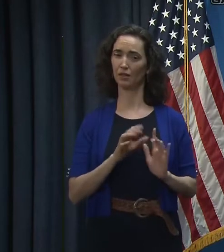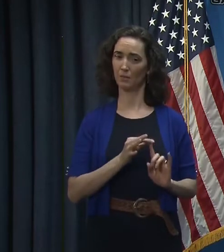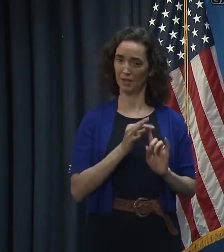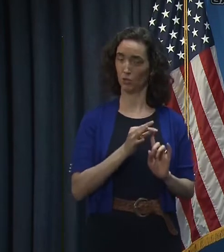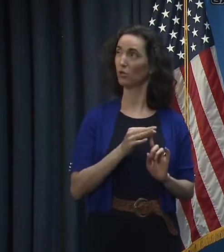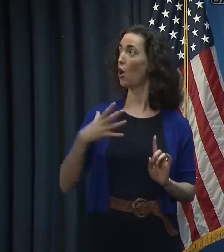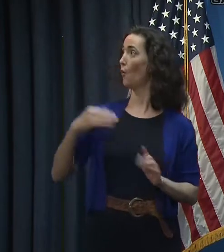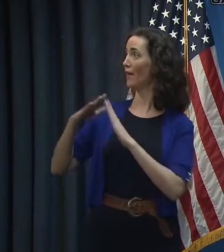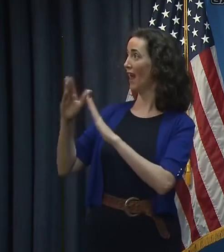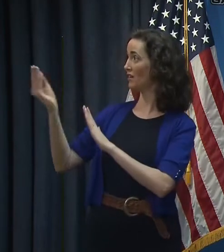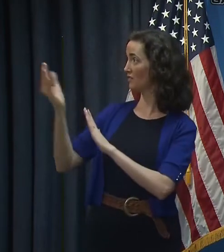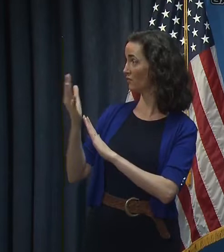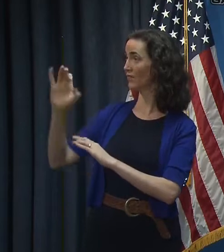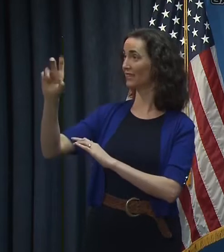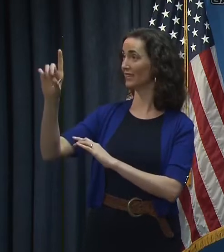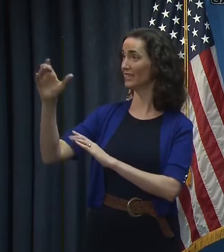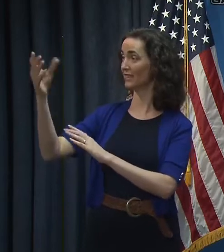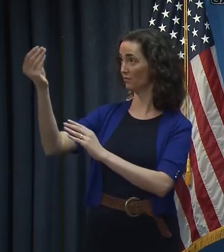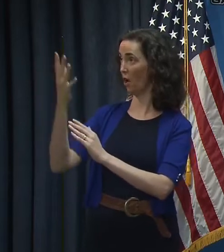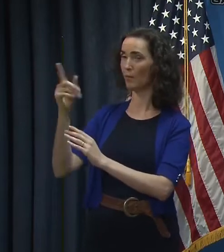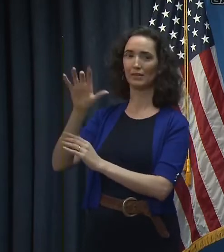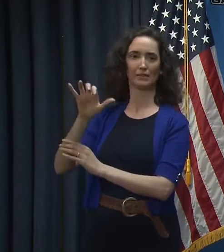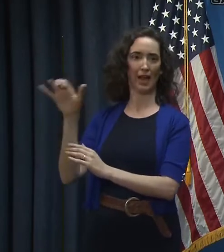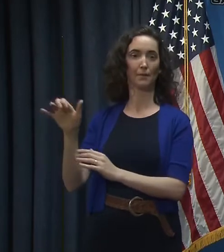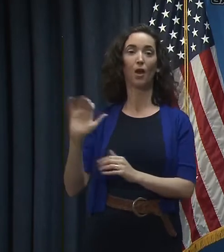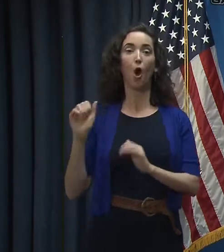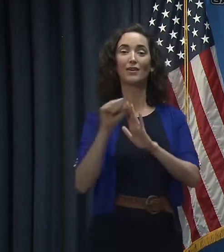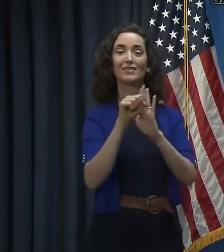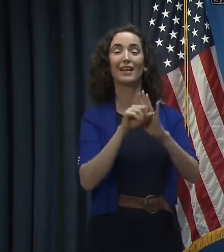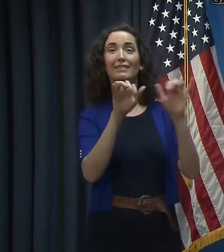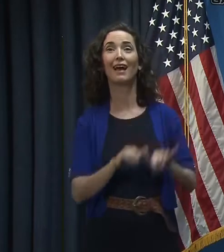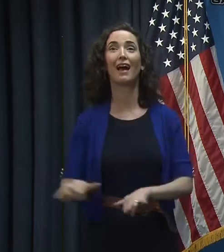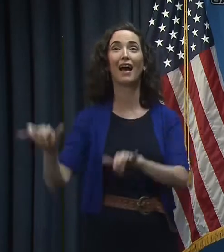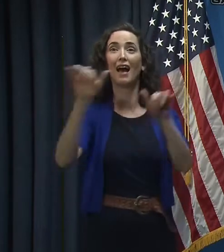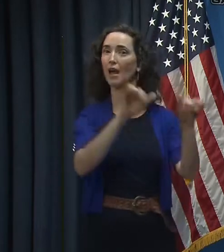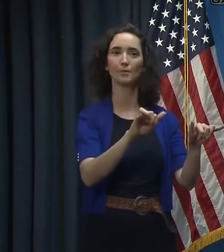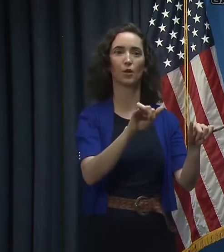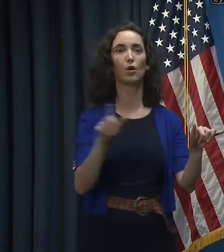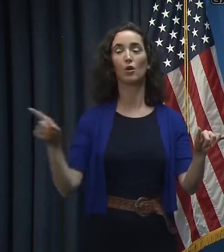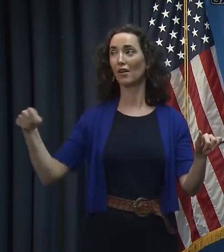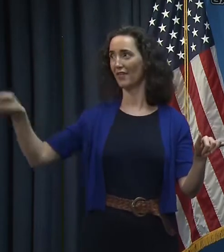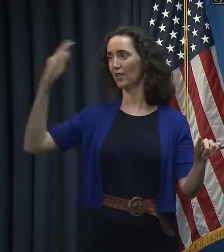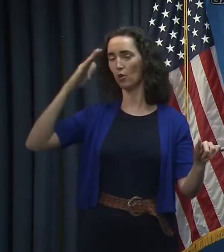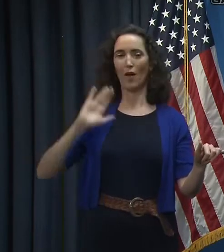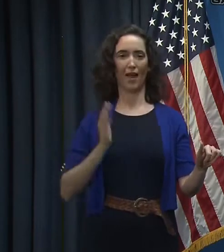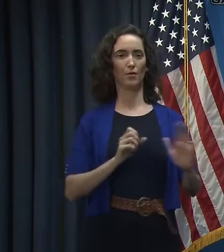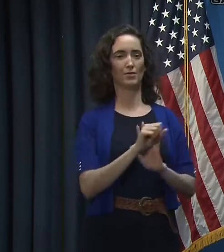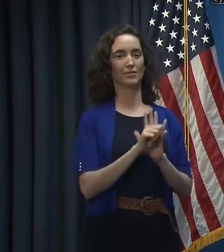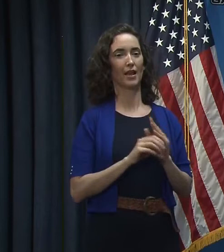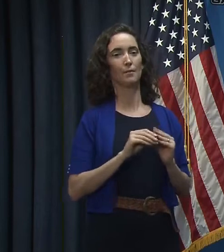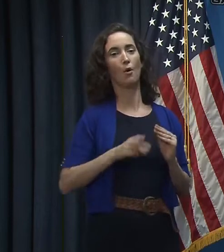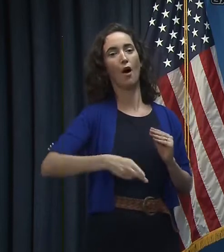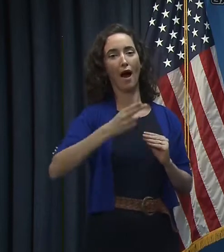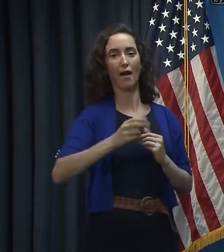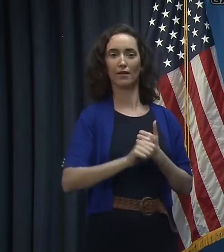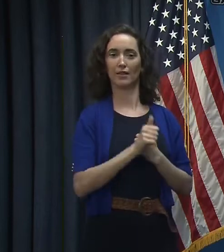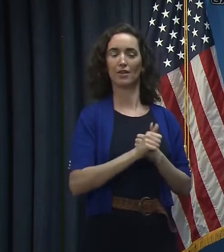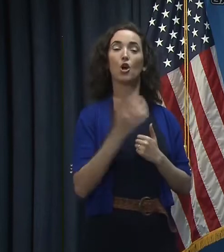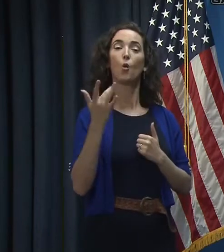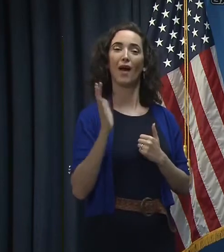CDC. They do not treat all states equally. They acknowledge the fact that the risks are much higher when you have a high burden of